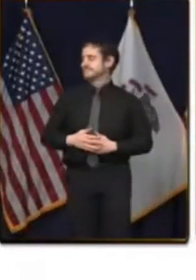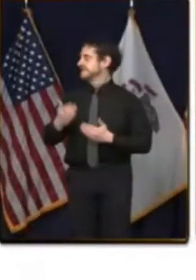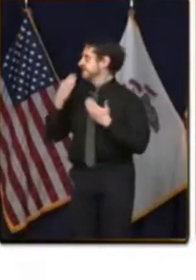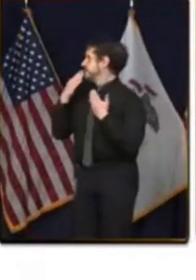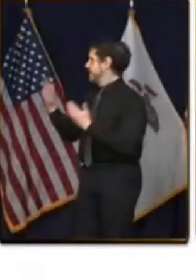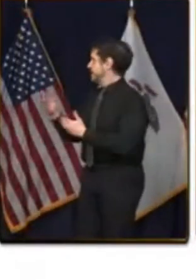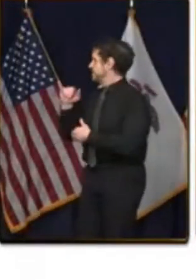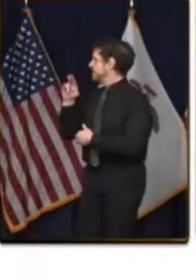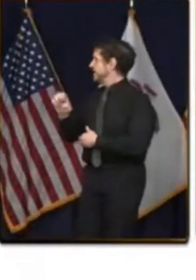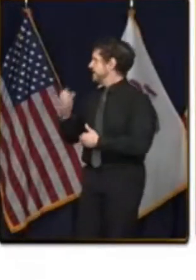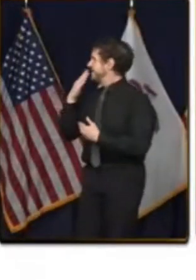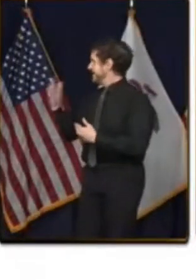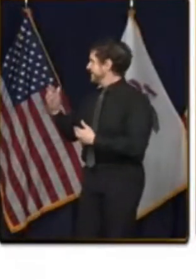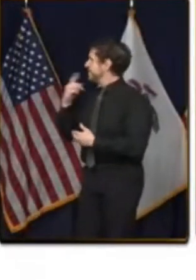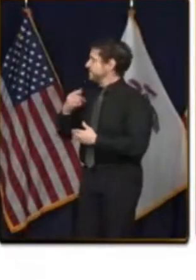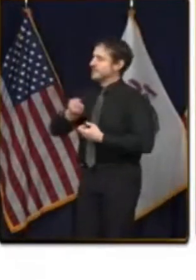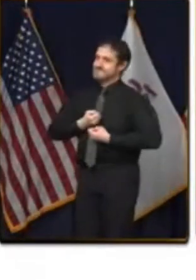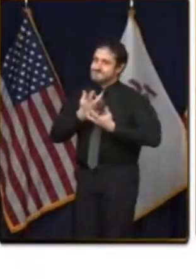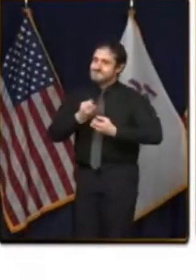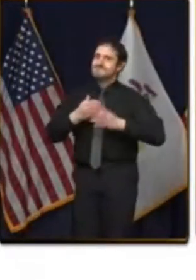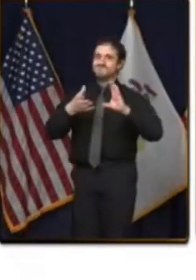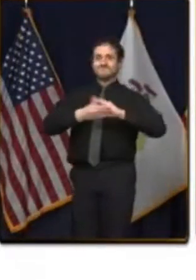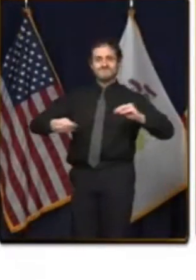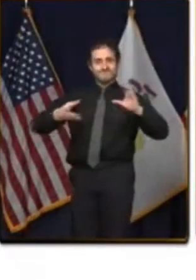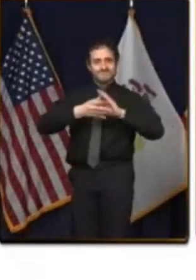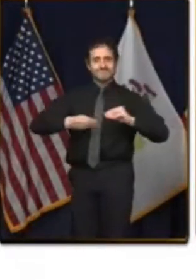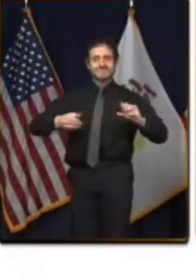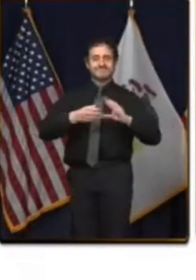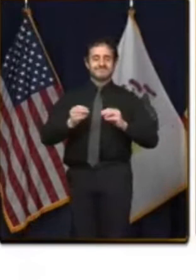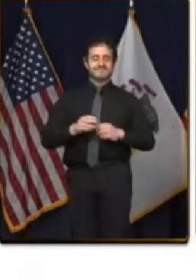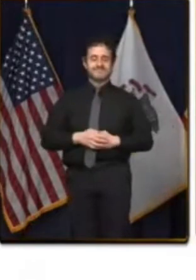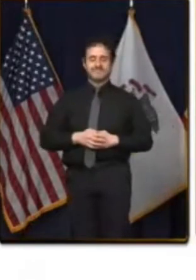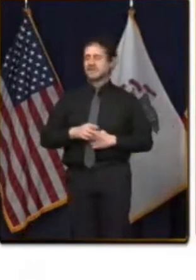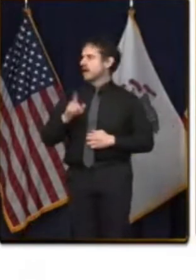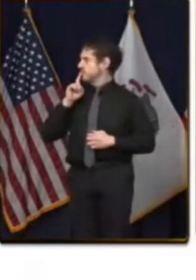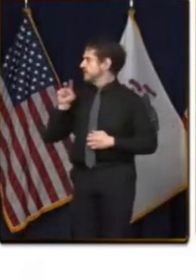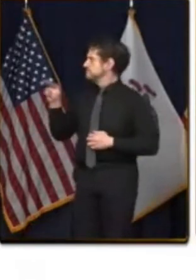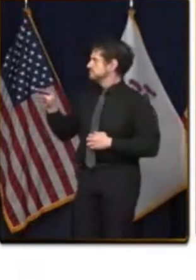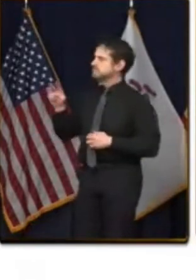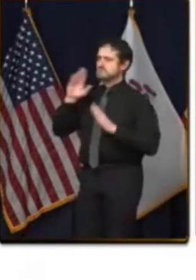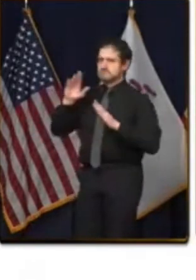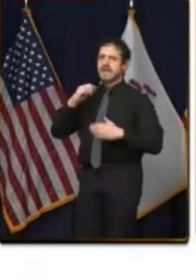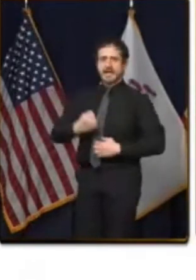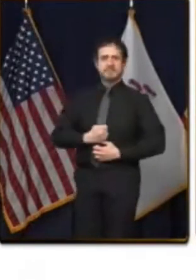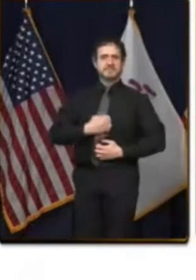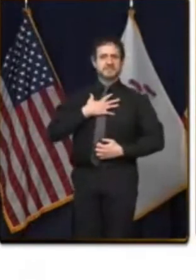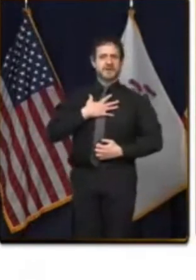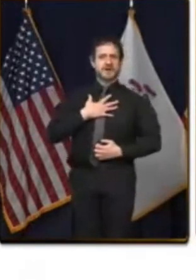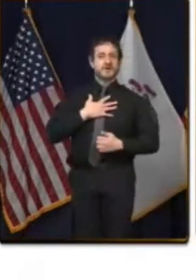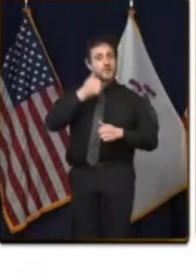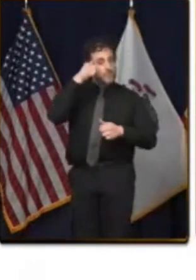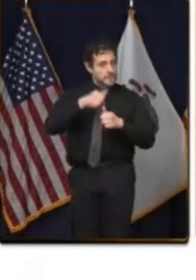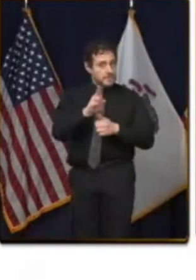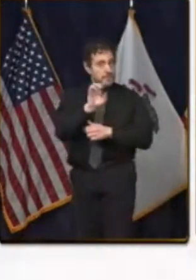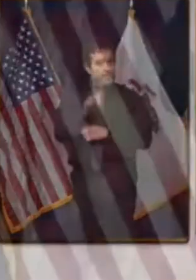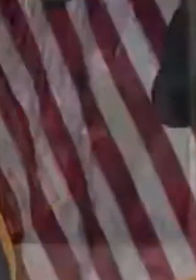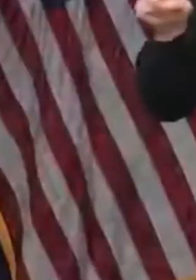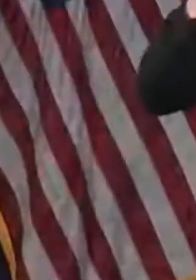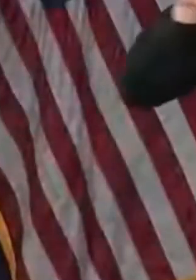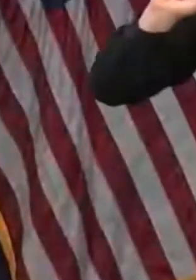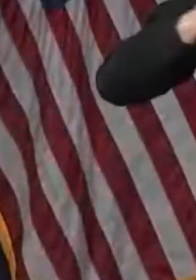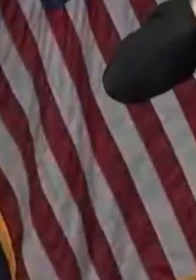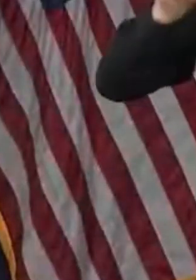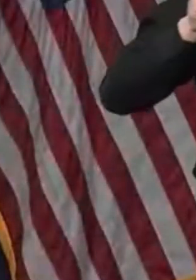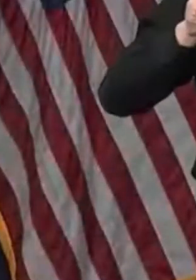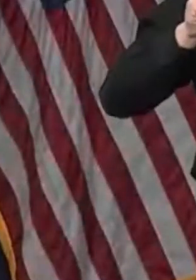Thank you very much, Bonnie. Thank you for sharing your story. It's very inspiring, honestly. Bonnie was one of the very first people to take the